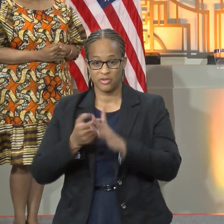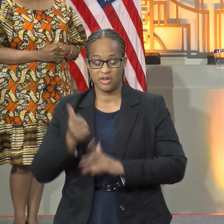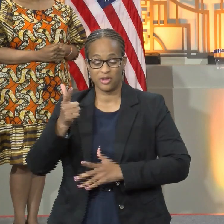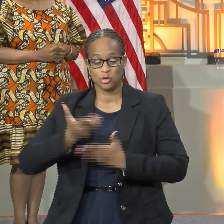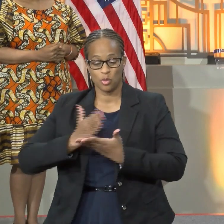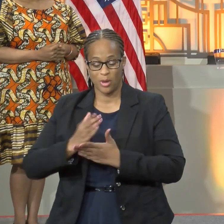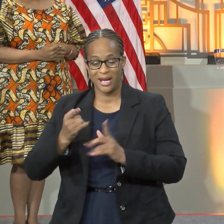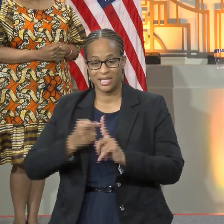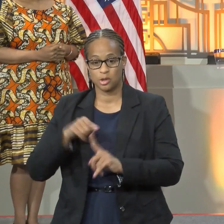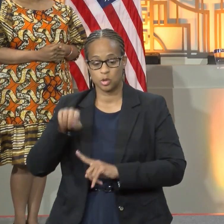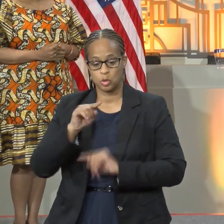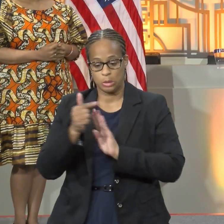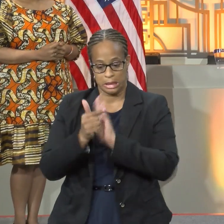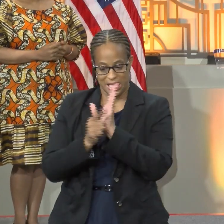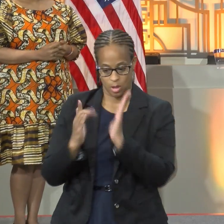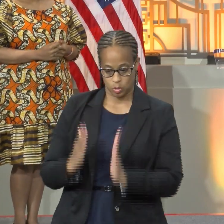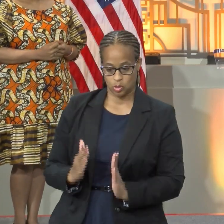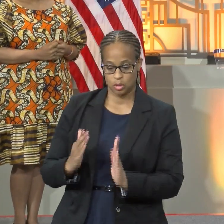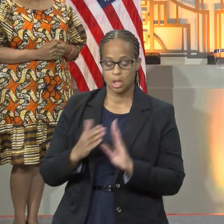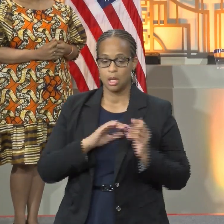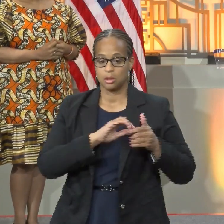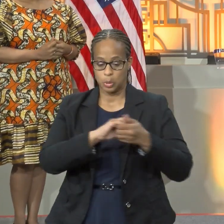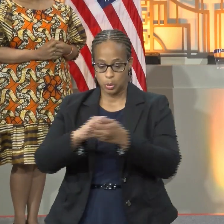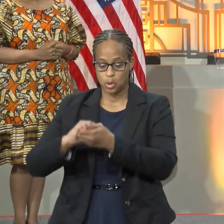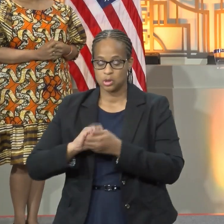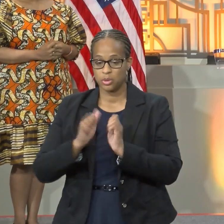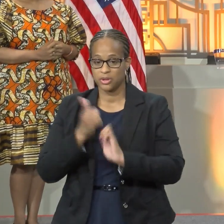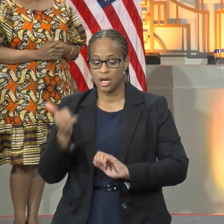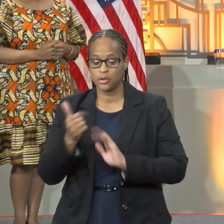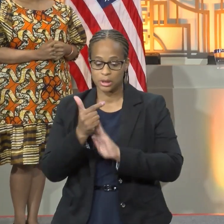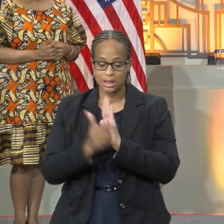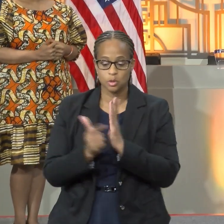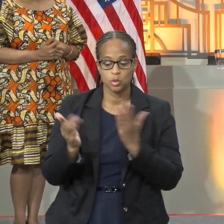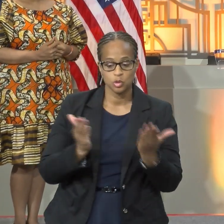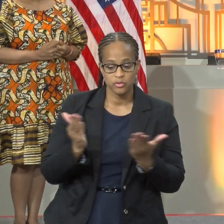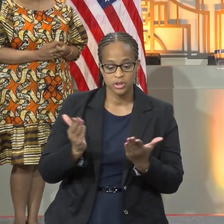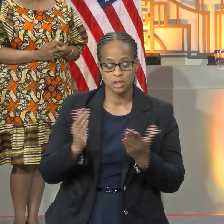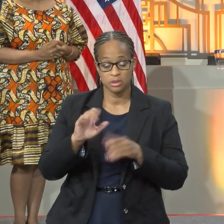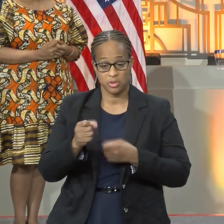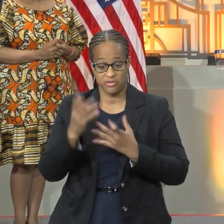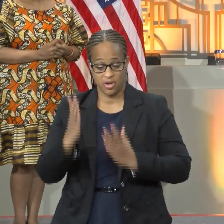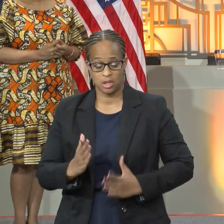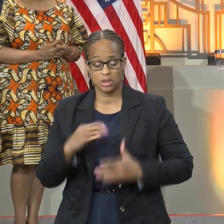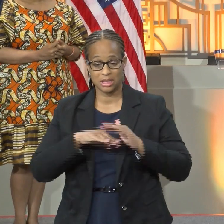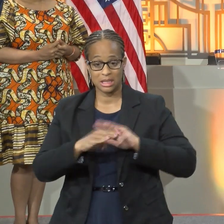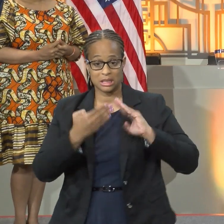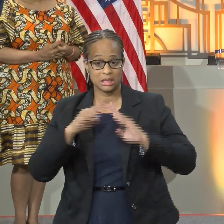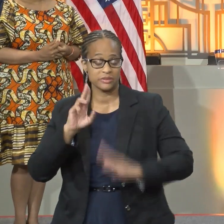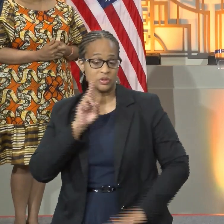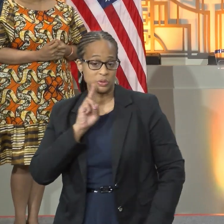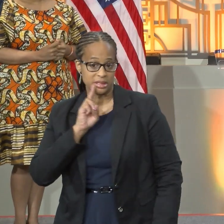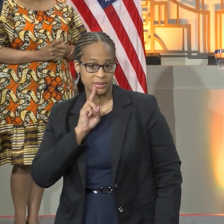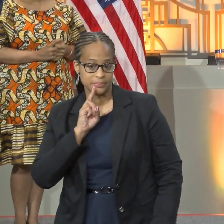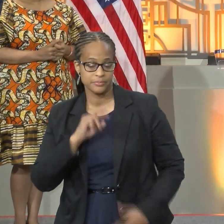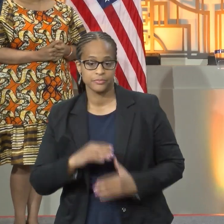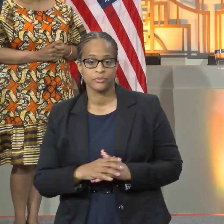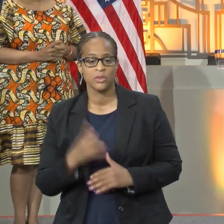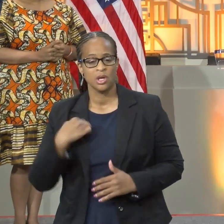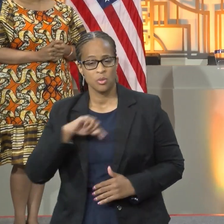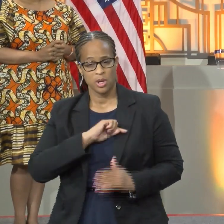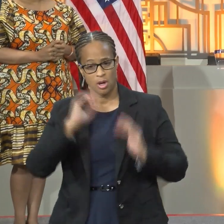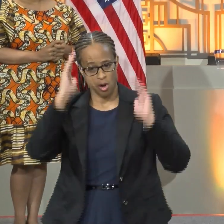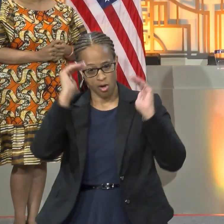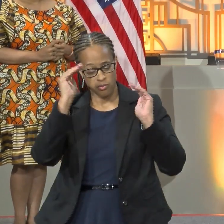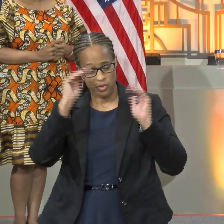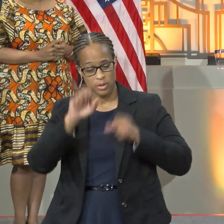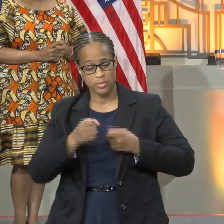to counsel along with a coalition of other legal services providers in the city of Houston. We are hopeful that this